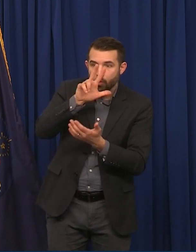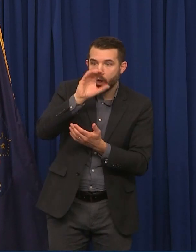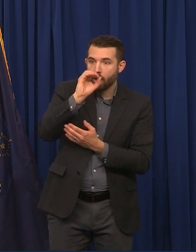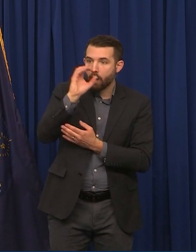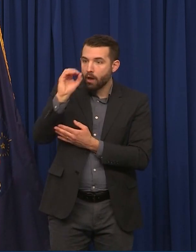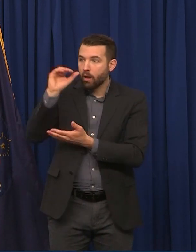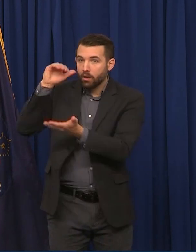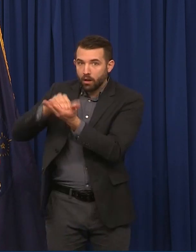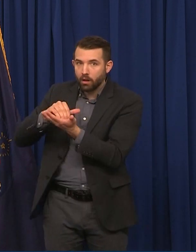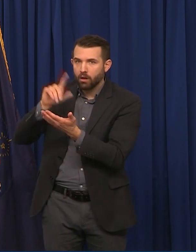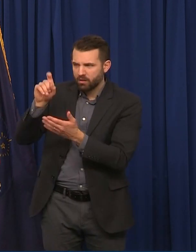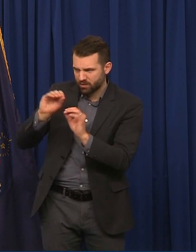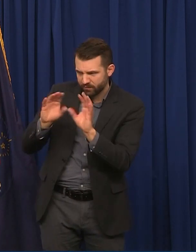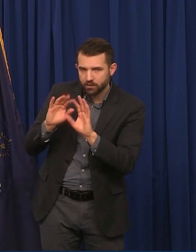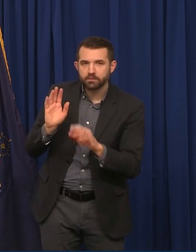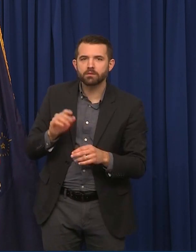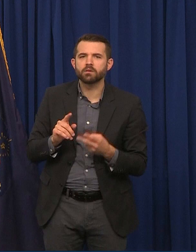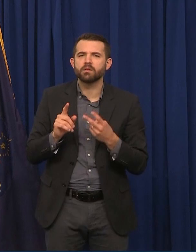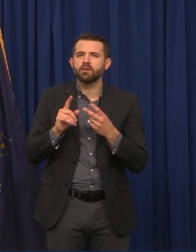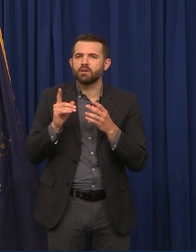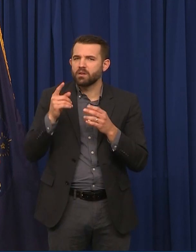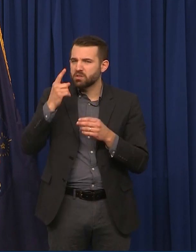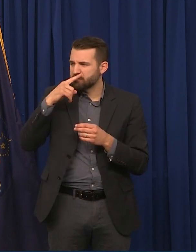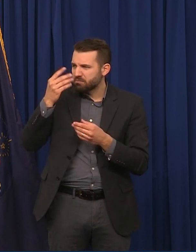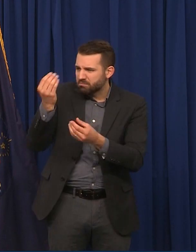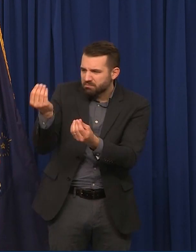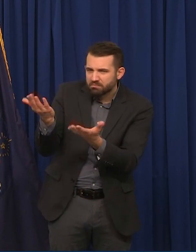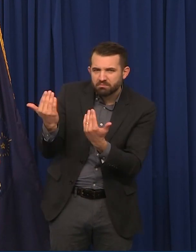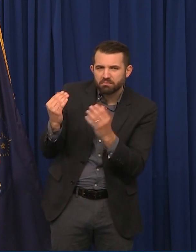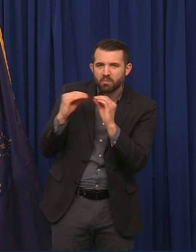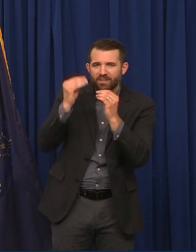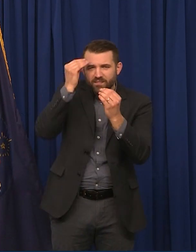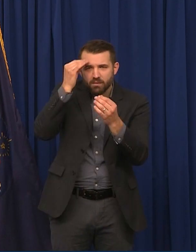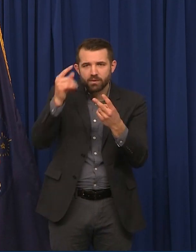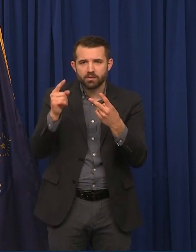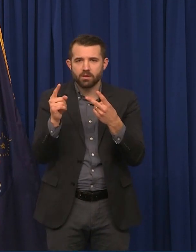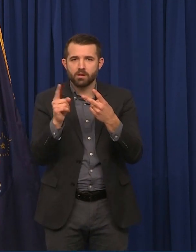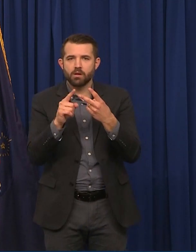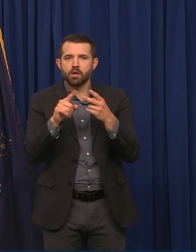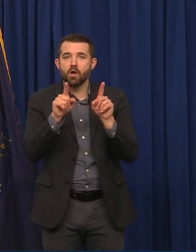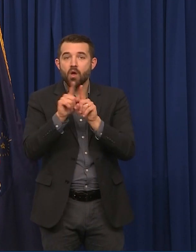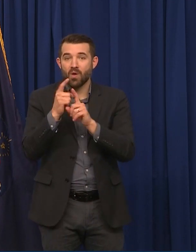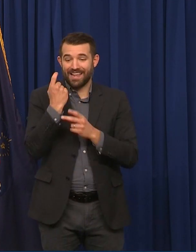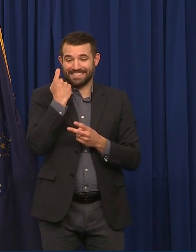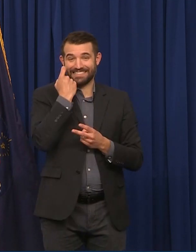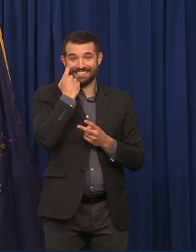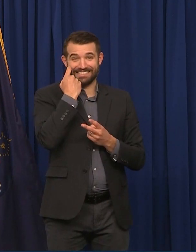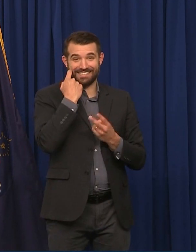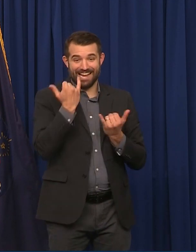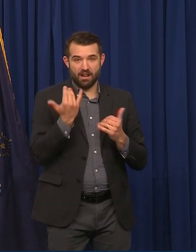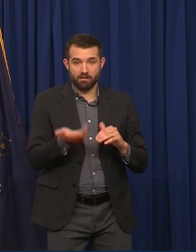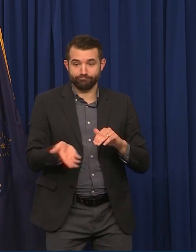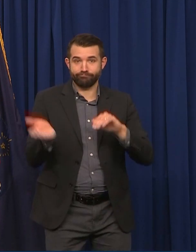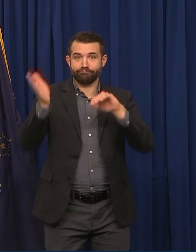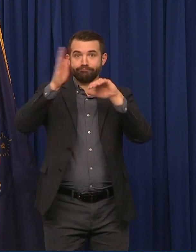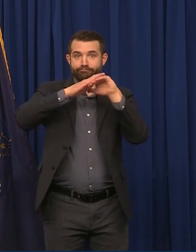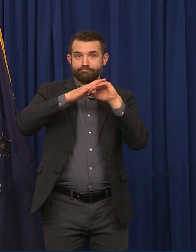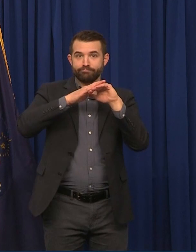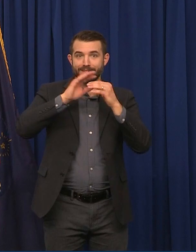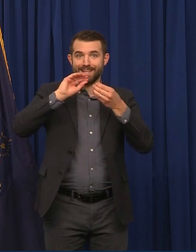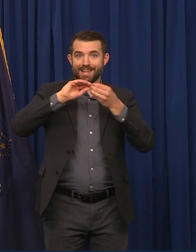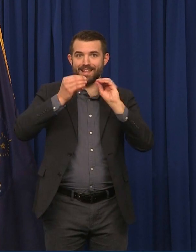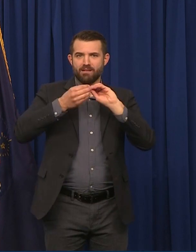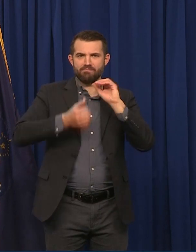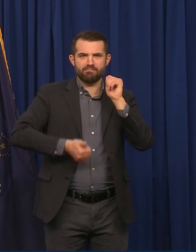largest single day number of case increases so far today. Even seeing that